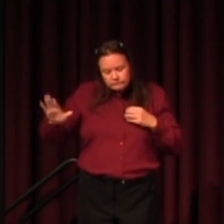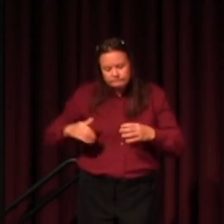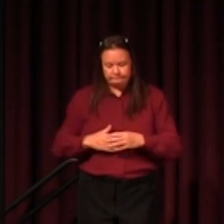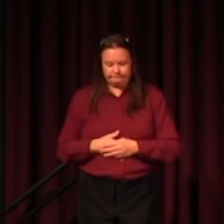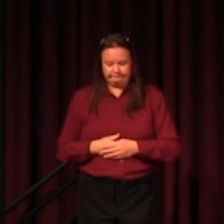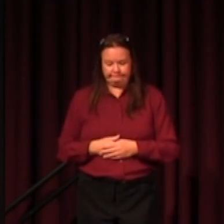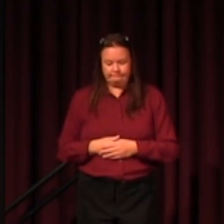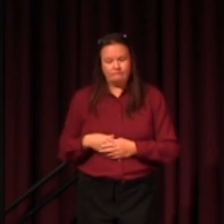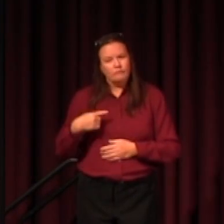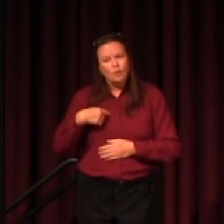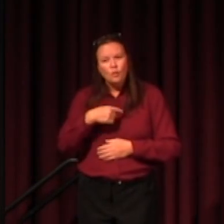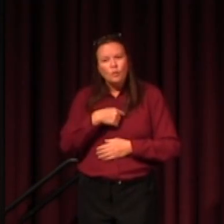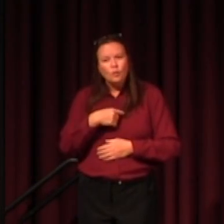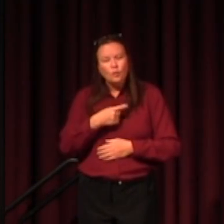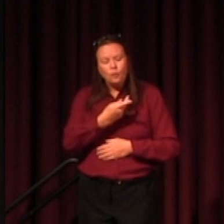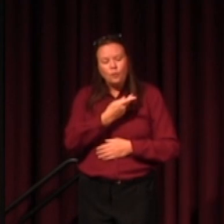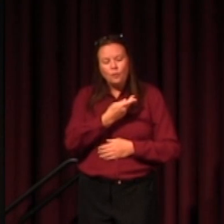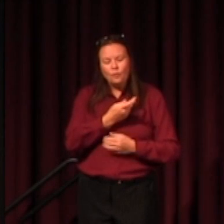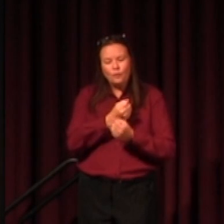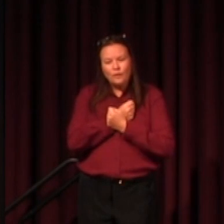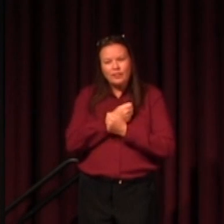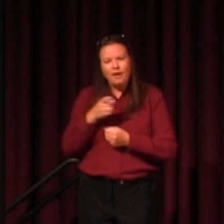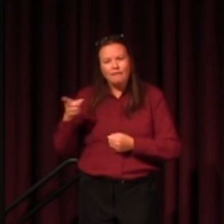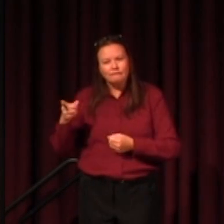We love Angela.